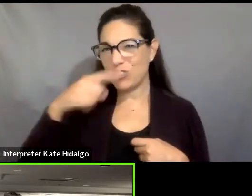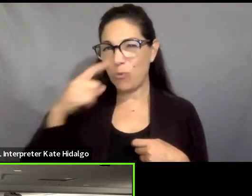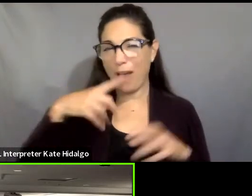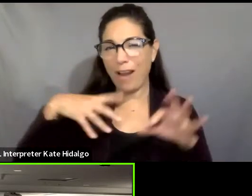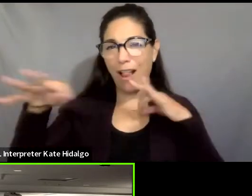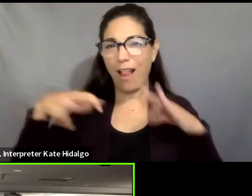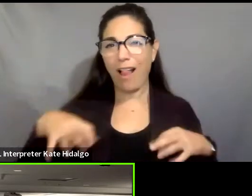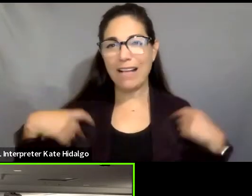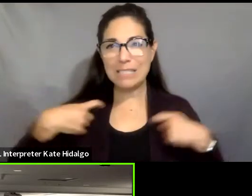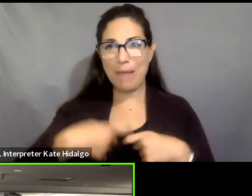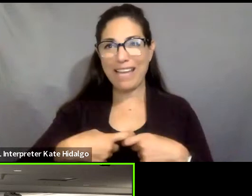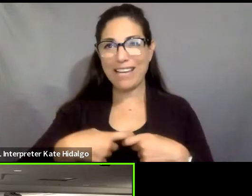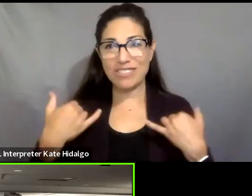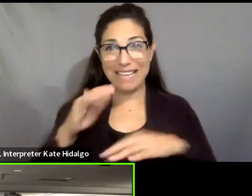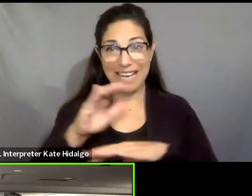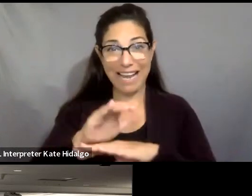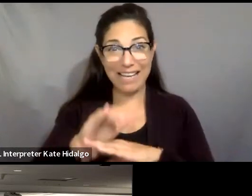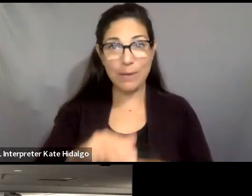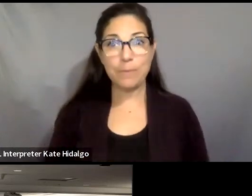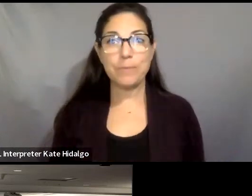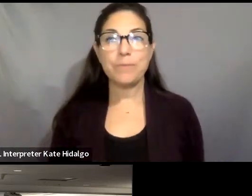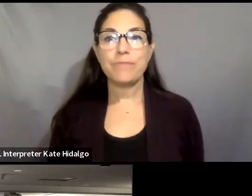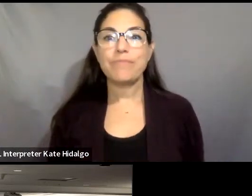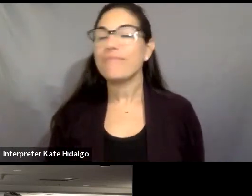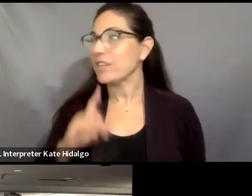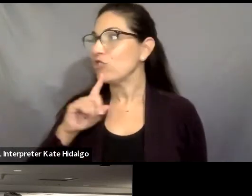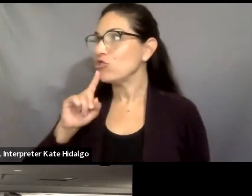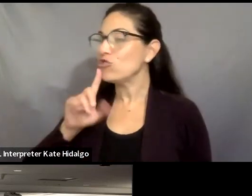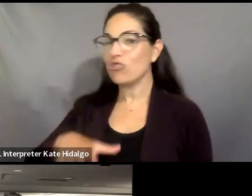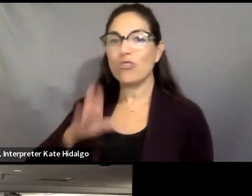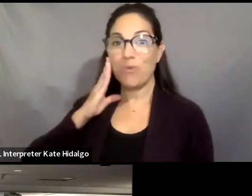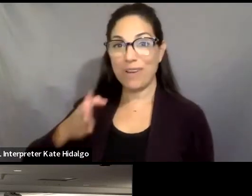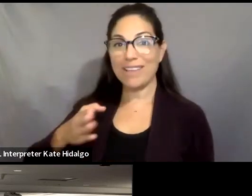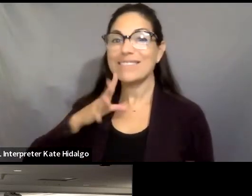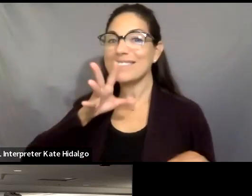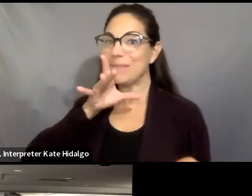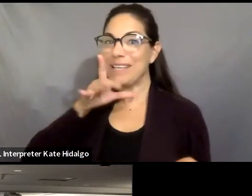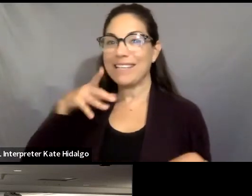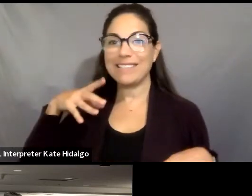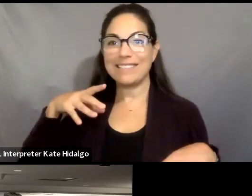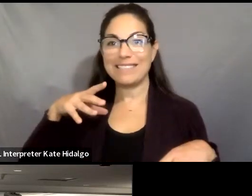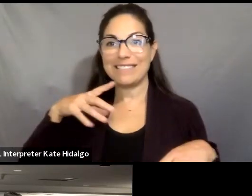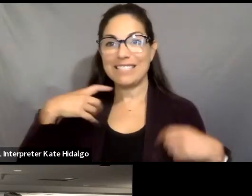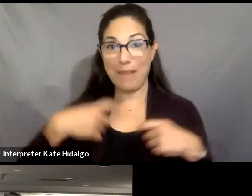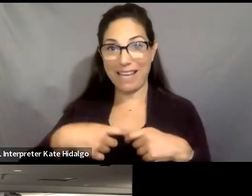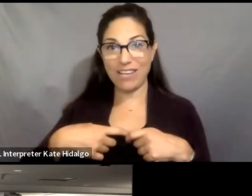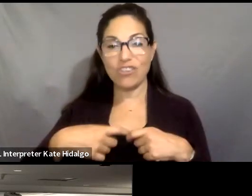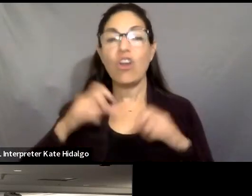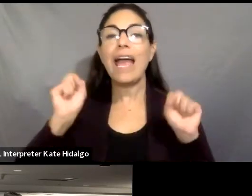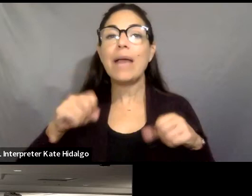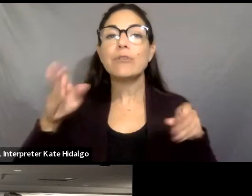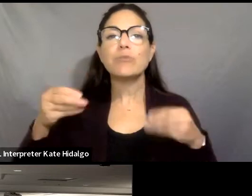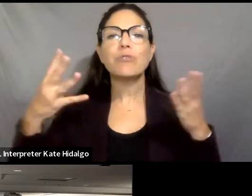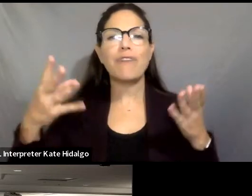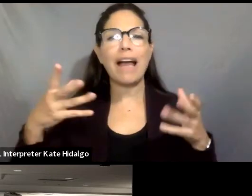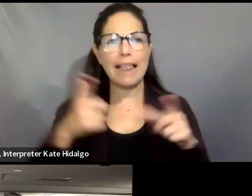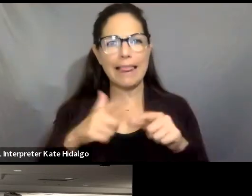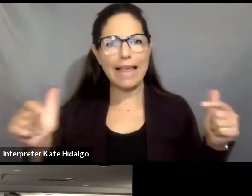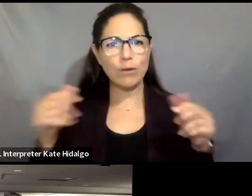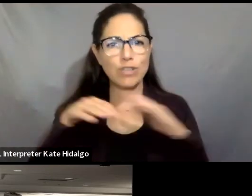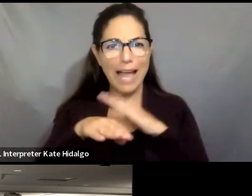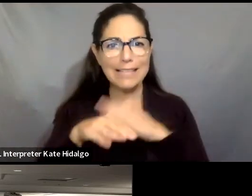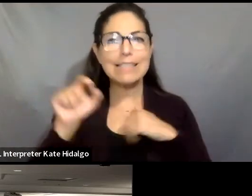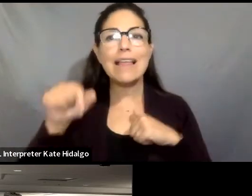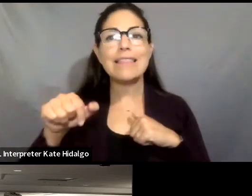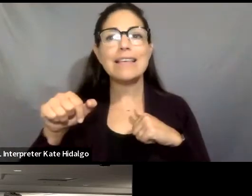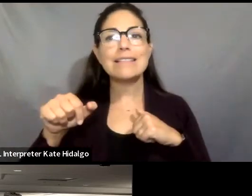that for us this evening? Gracias. Absolutely. Good afternoon and welcome to this session. In order to provide language access, this meeting